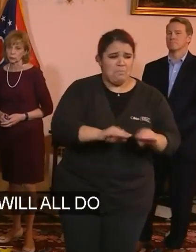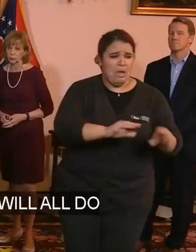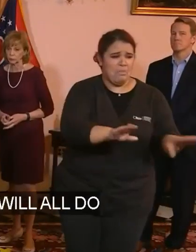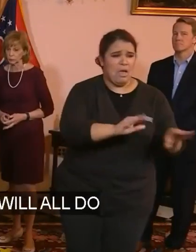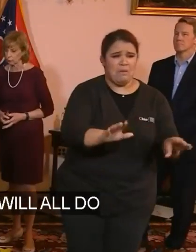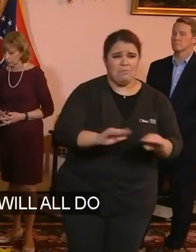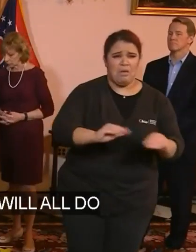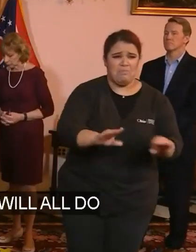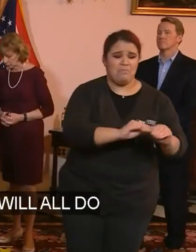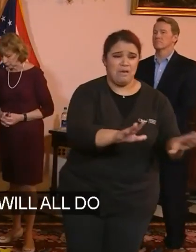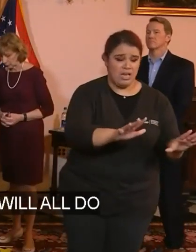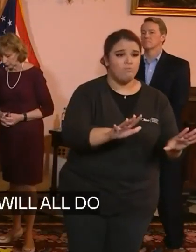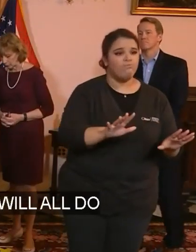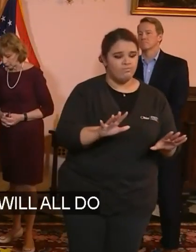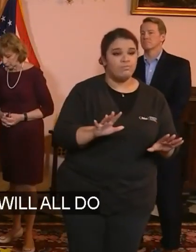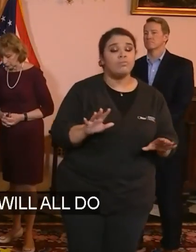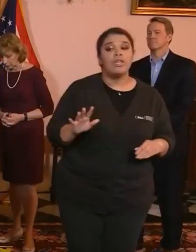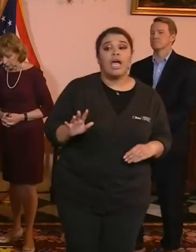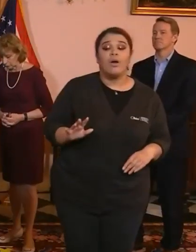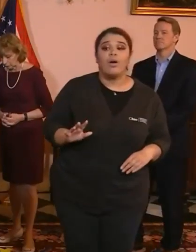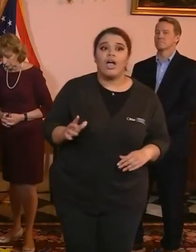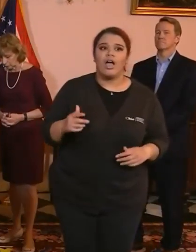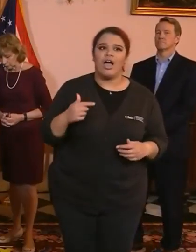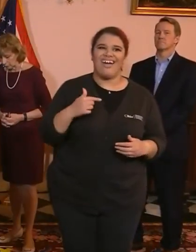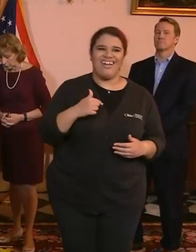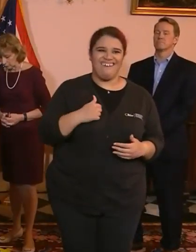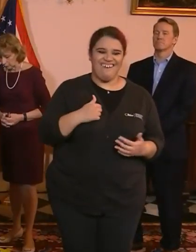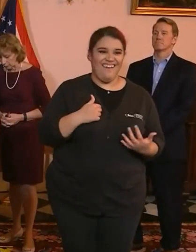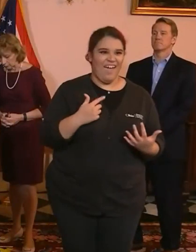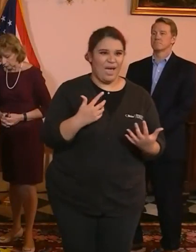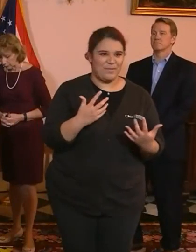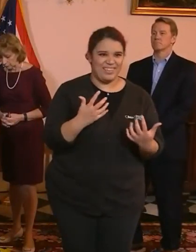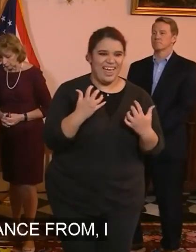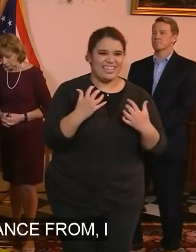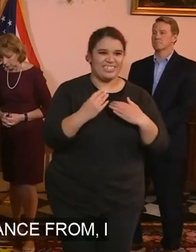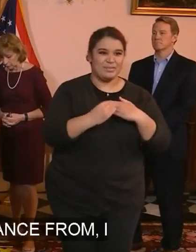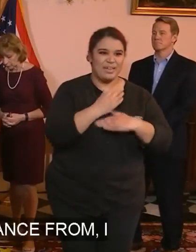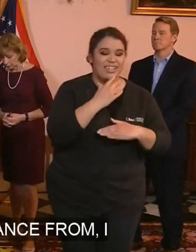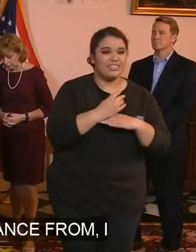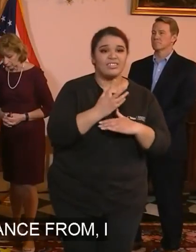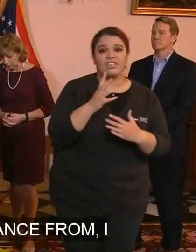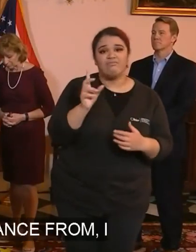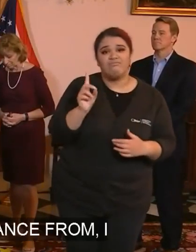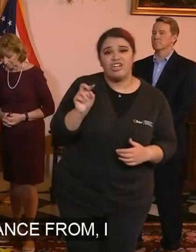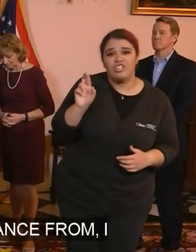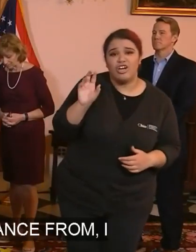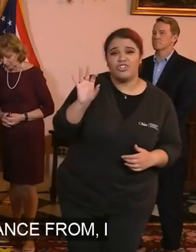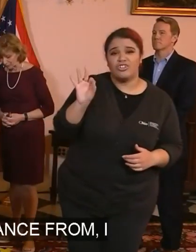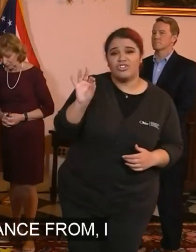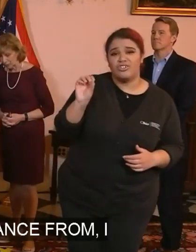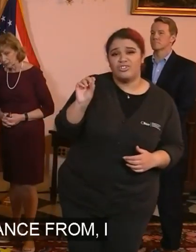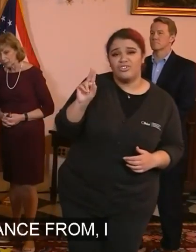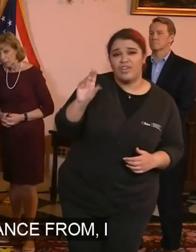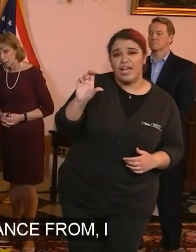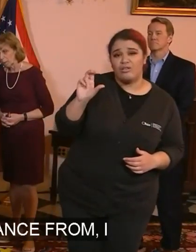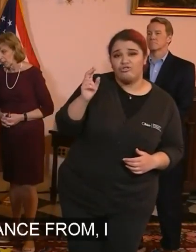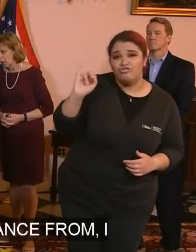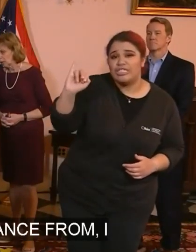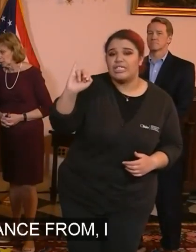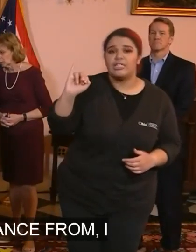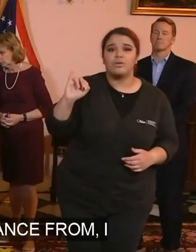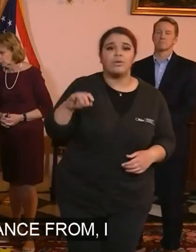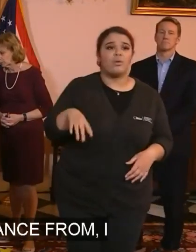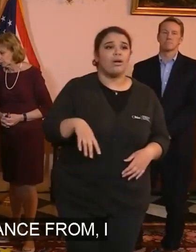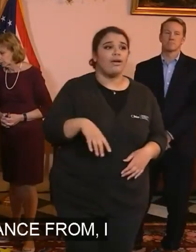use some guidance from, and I would love if people, Dr. Fauci or Ambassador Birx or anyone could